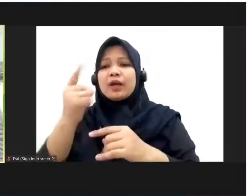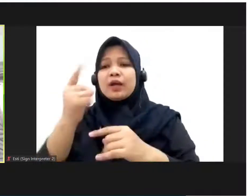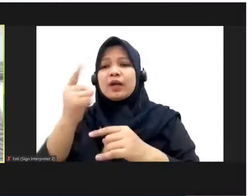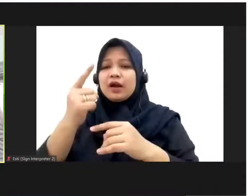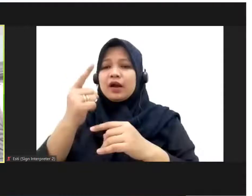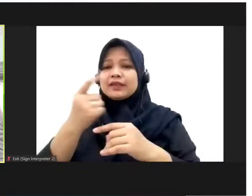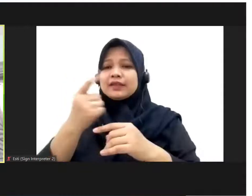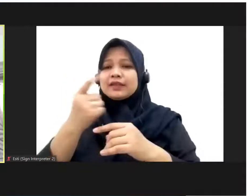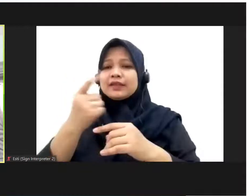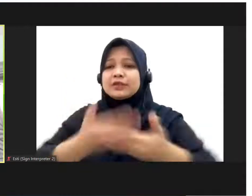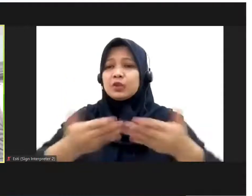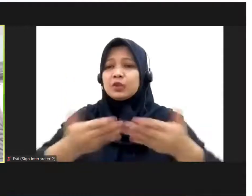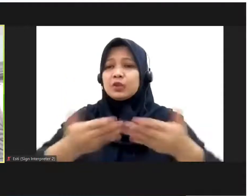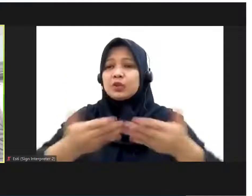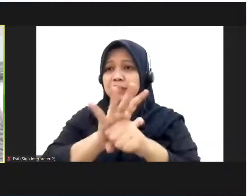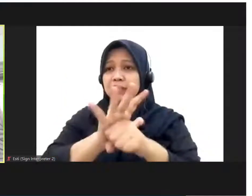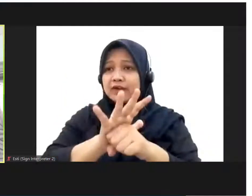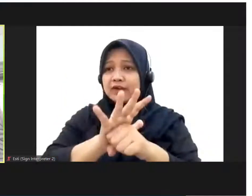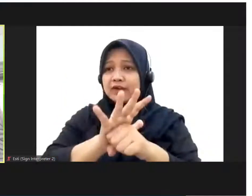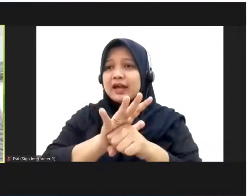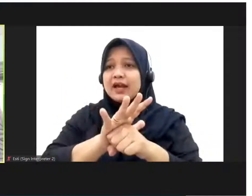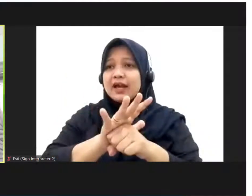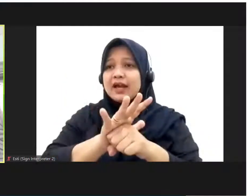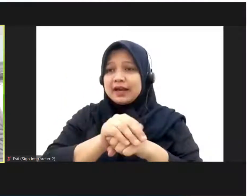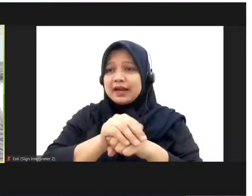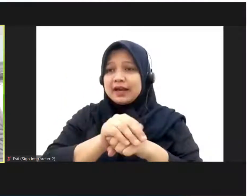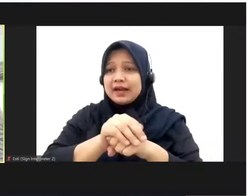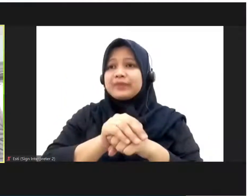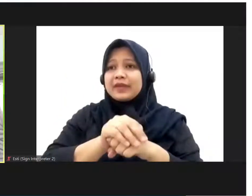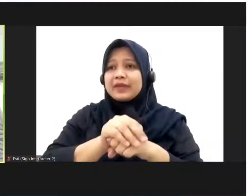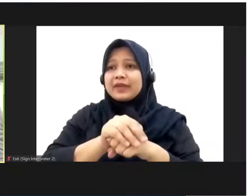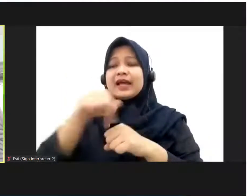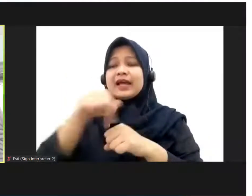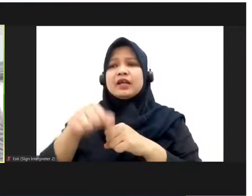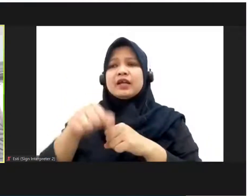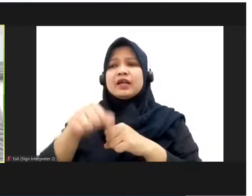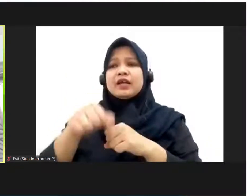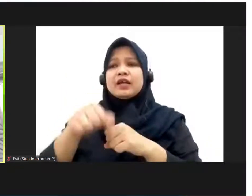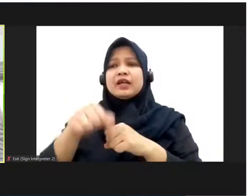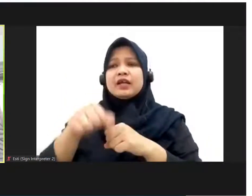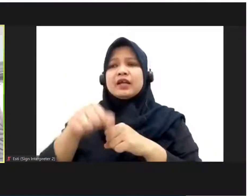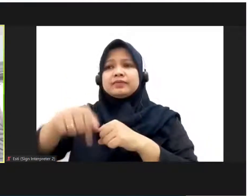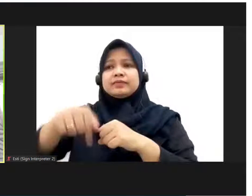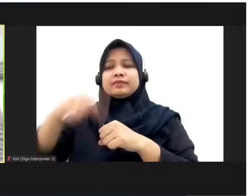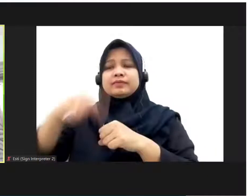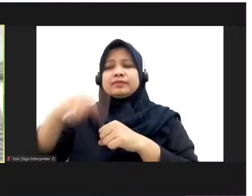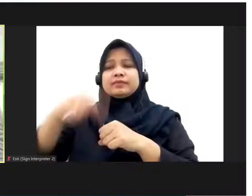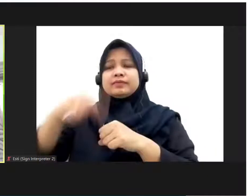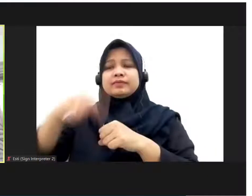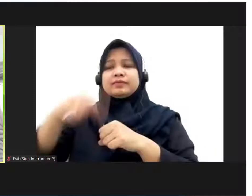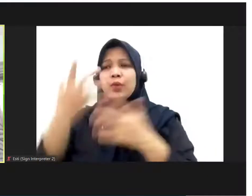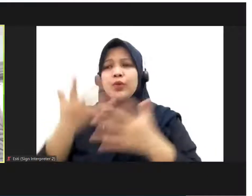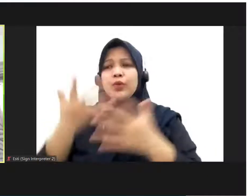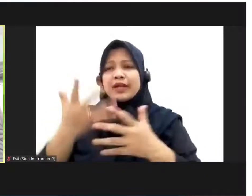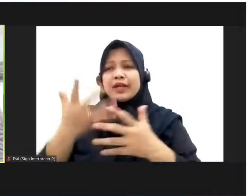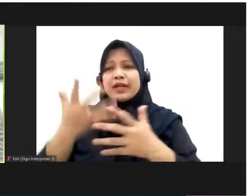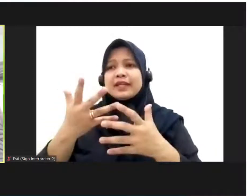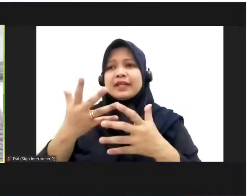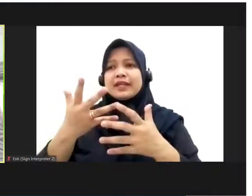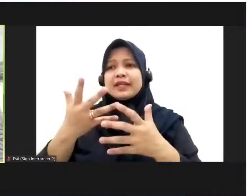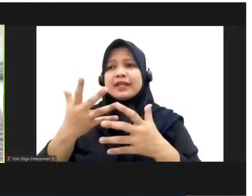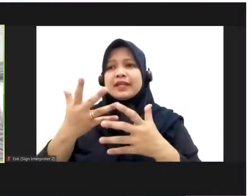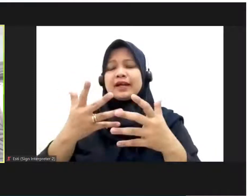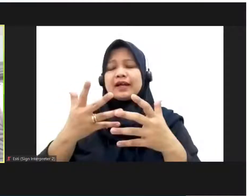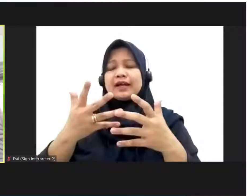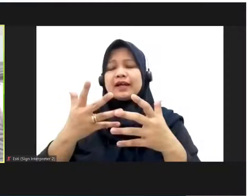the secondary impacts are large enough for us to now consider gradually expanding humanitarian presence,